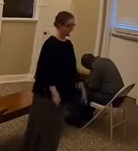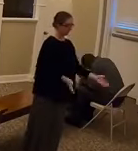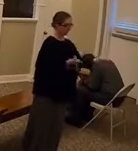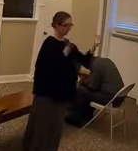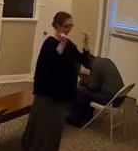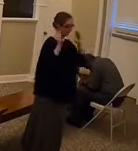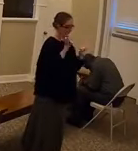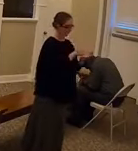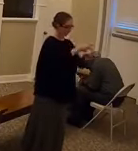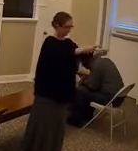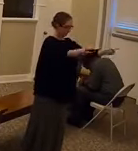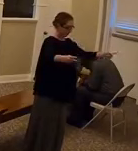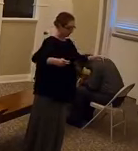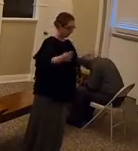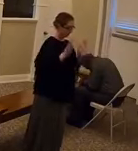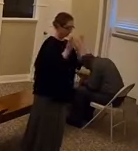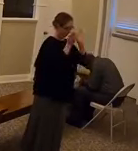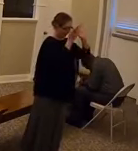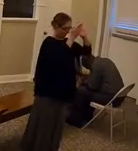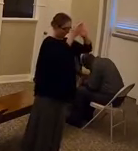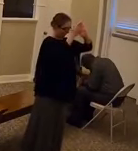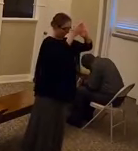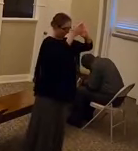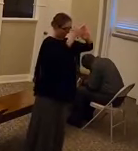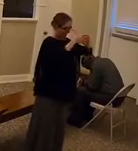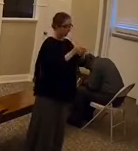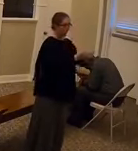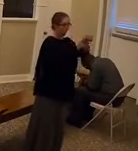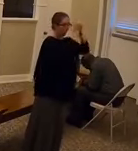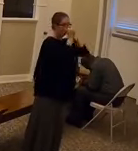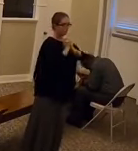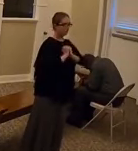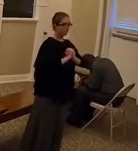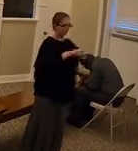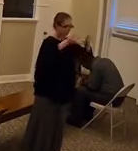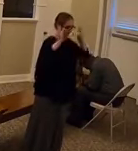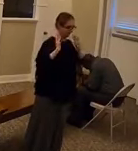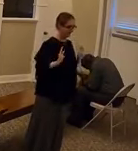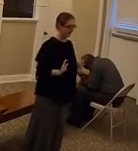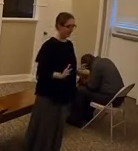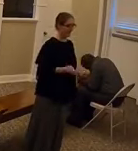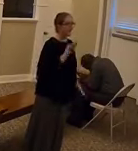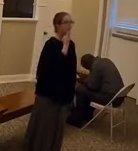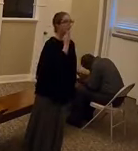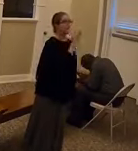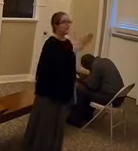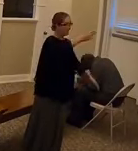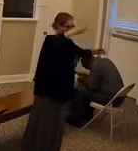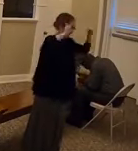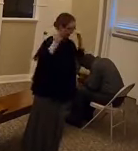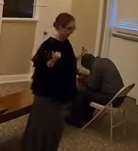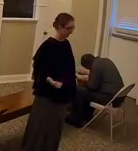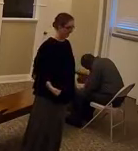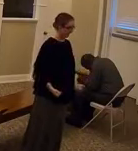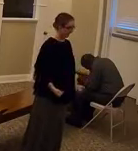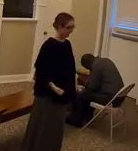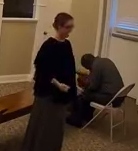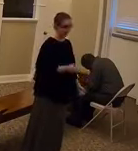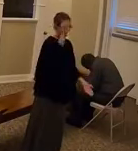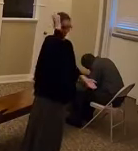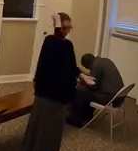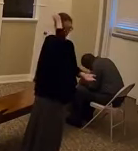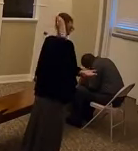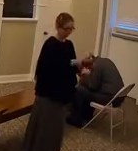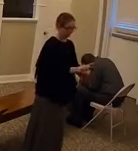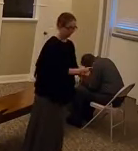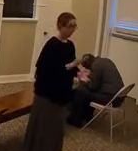Come on, let's just find us a place. Let's just praise him. Let's just worship him a while. Let's just thank him right now for his